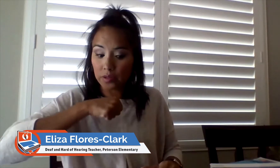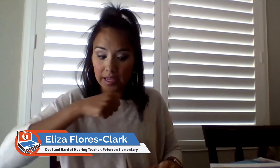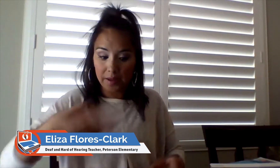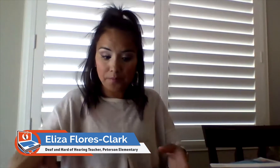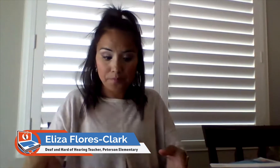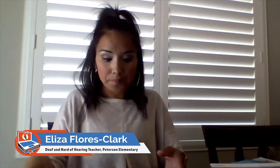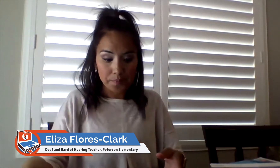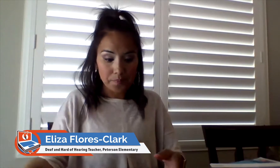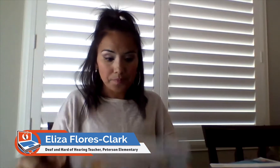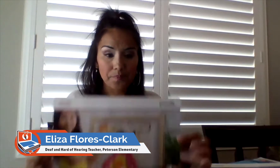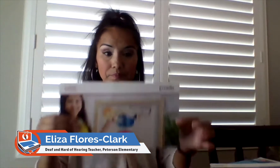proudly.